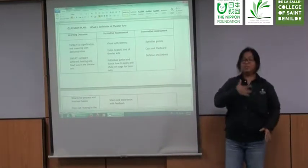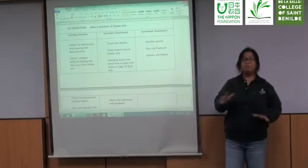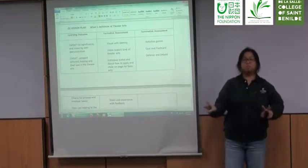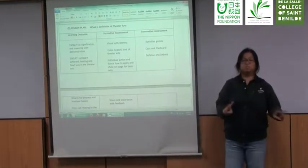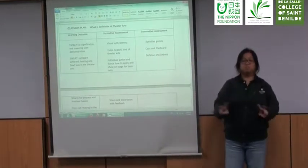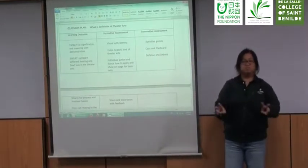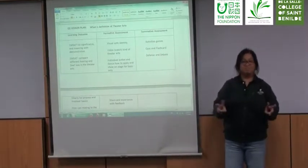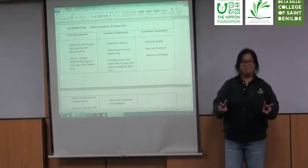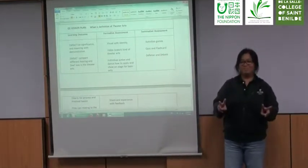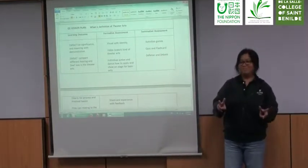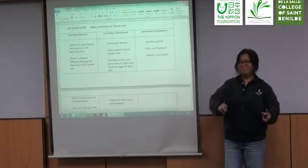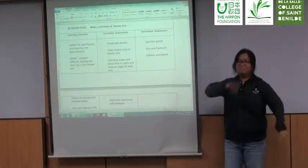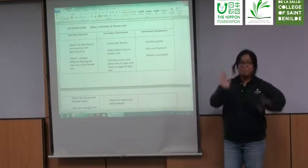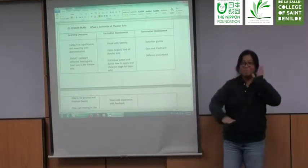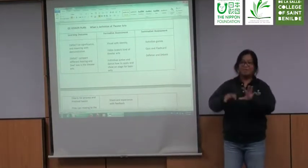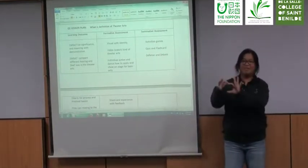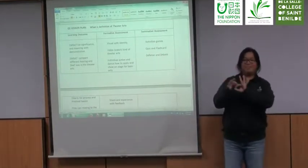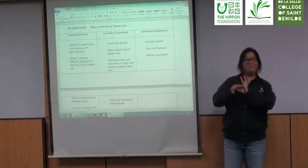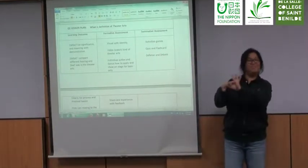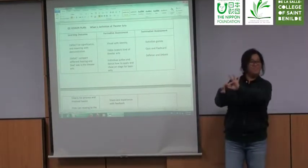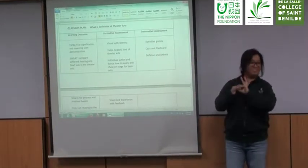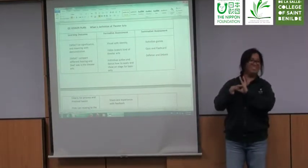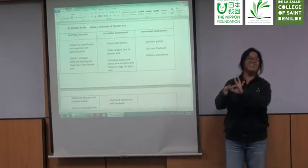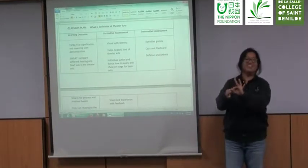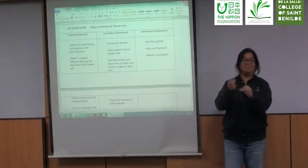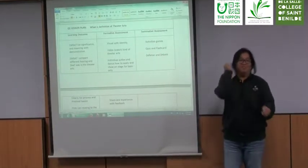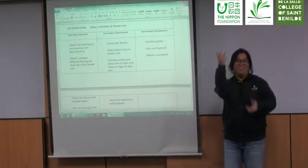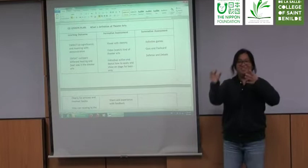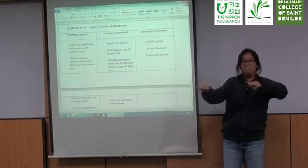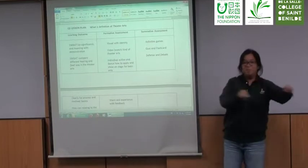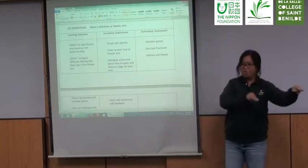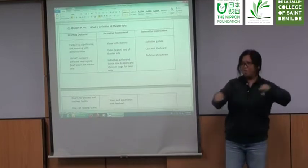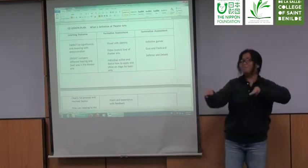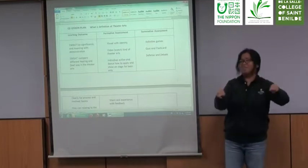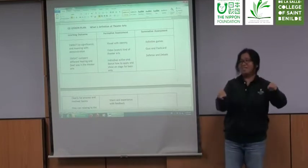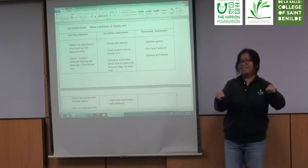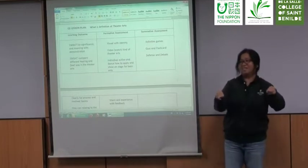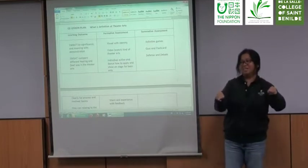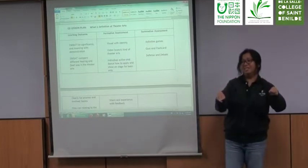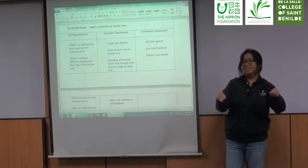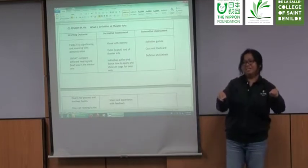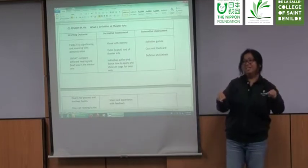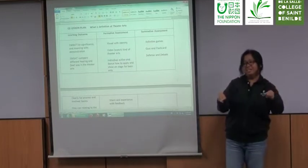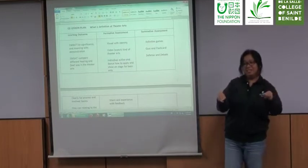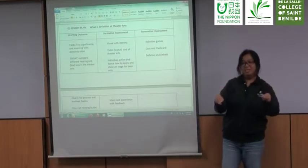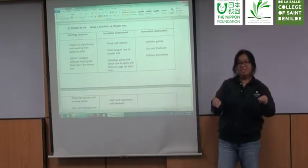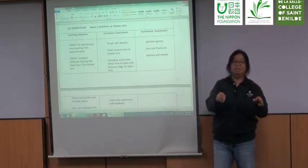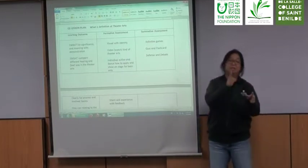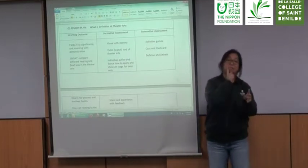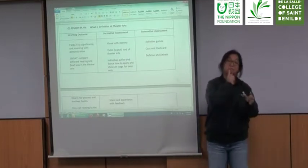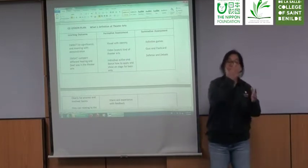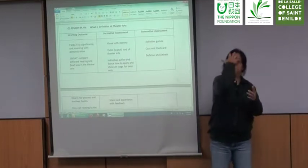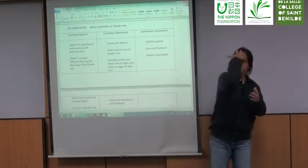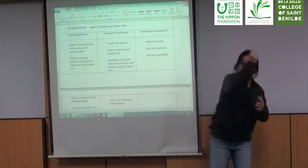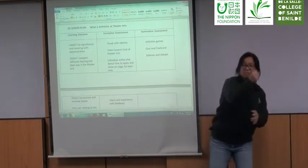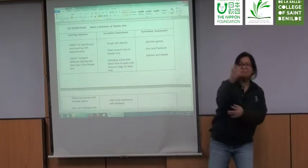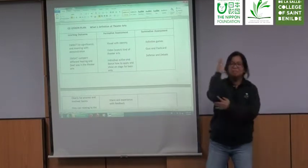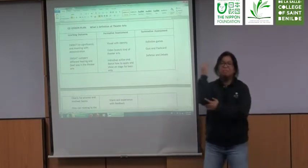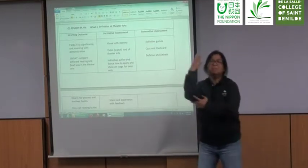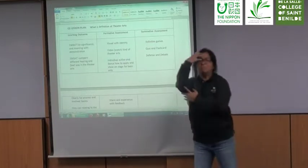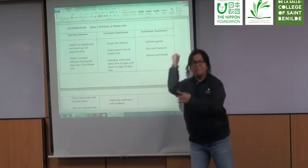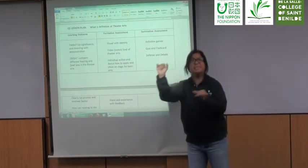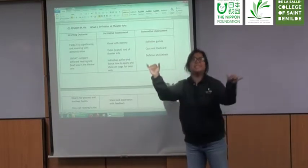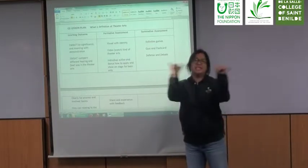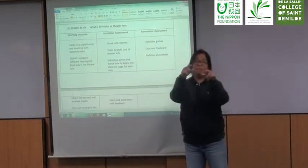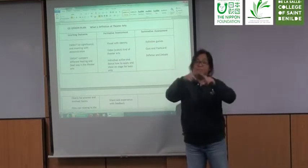ways to approach then depend on vibrations and they relate to it, they react to it.